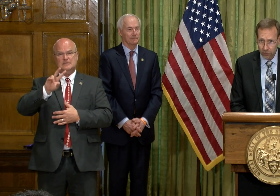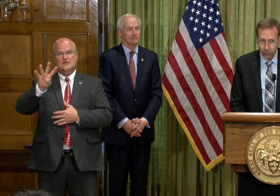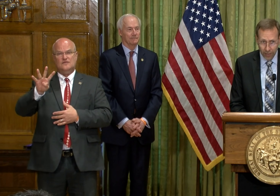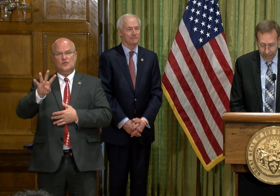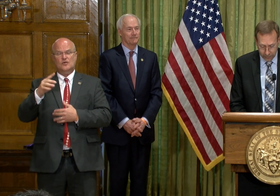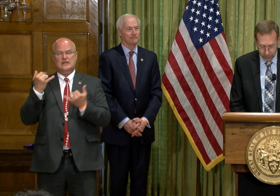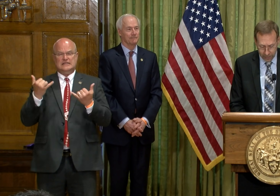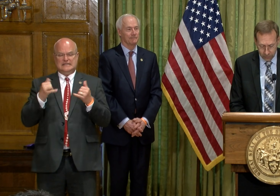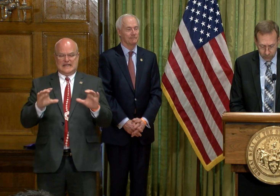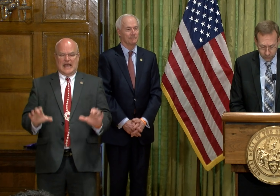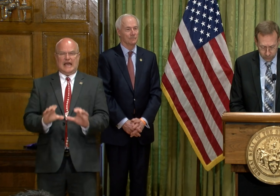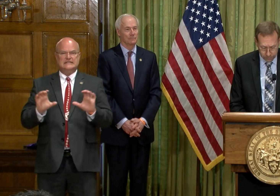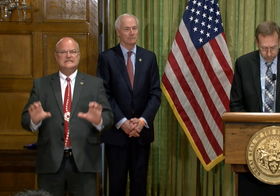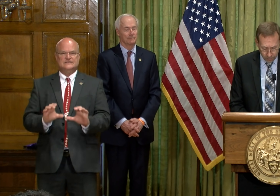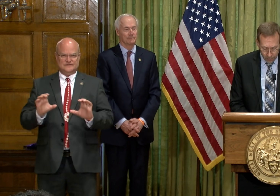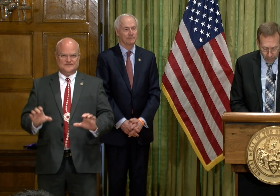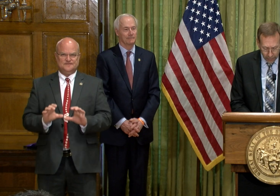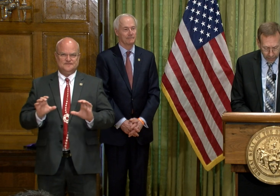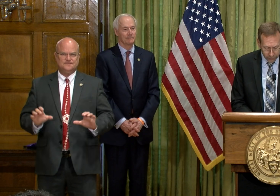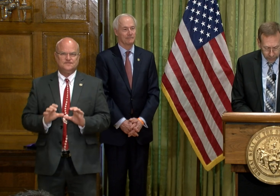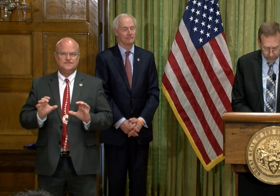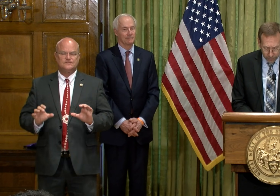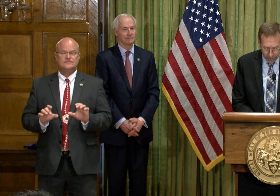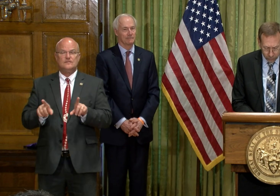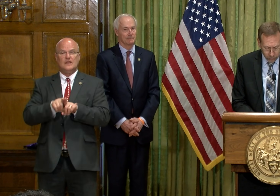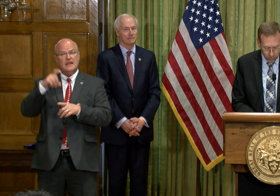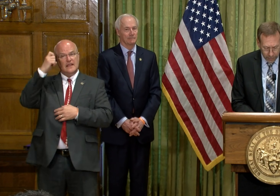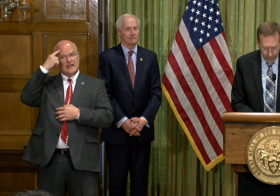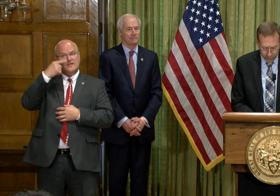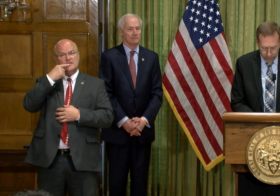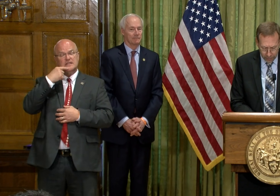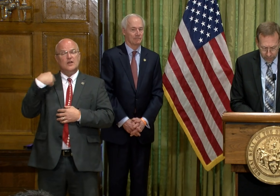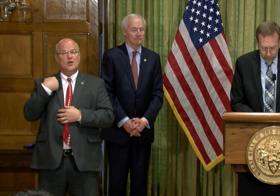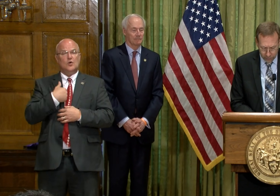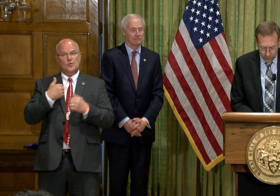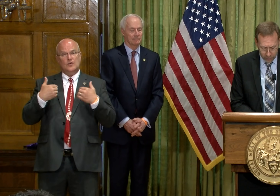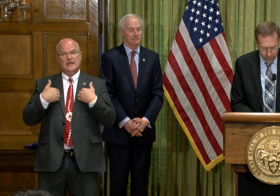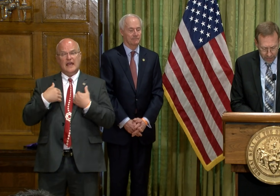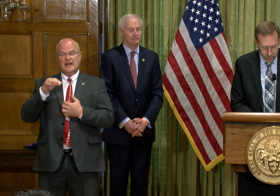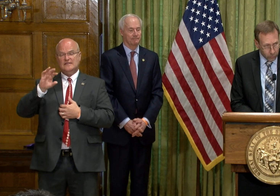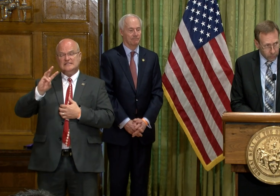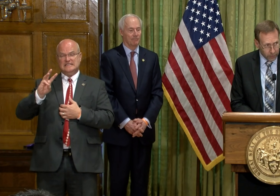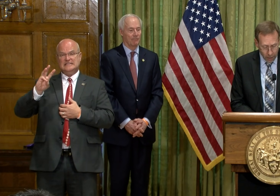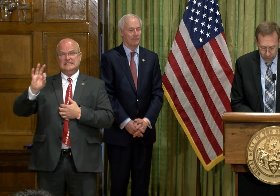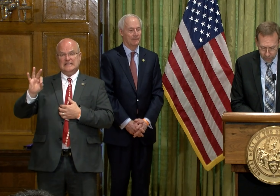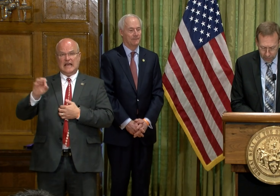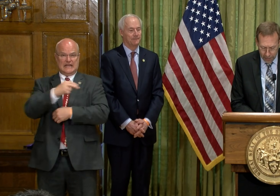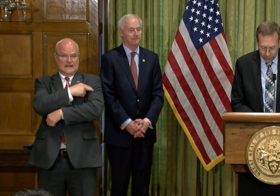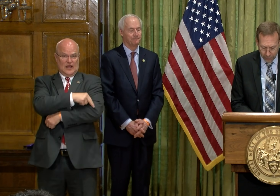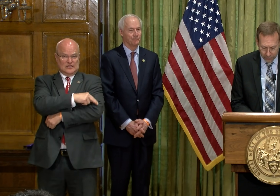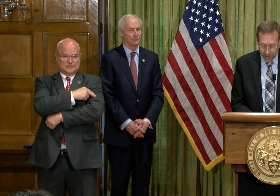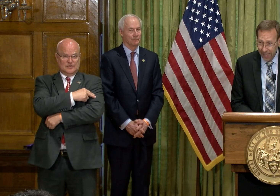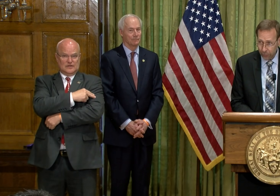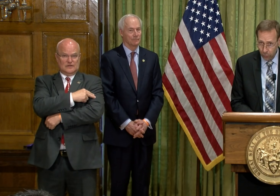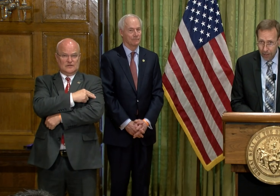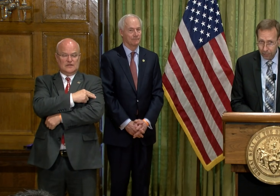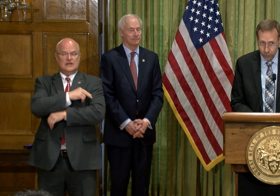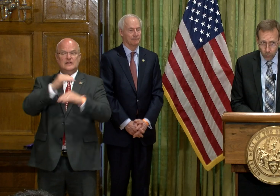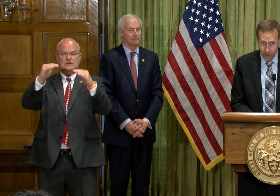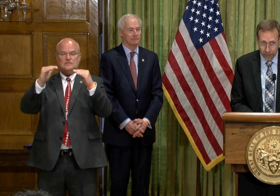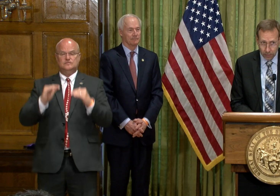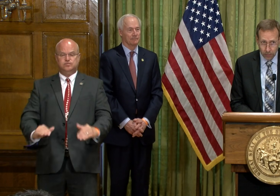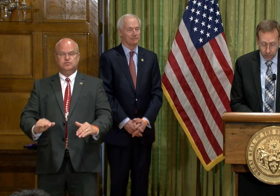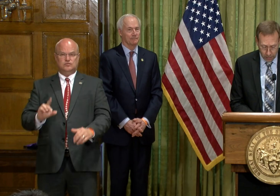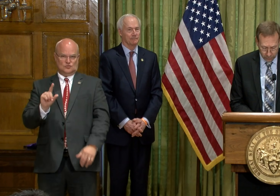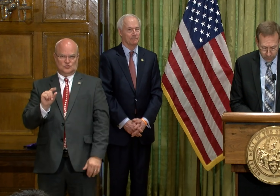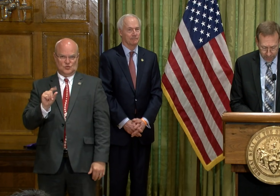1,374 are considered active cases. As the Governor mentioned, we have 69 currently hospitalized. That's a net drop